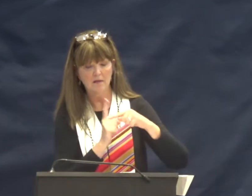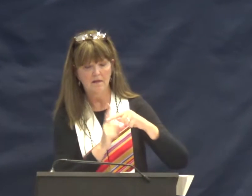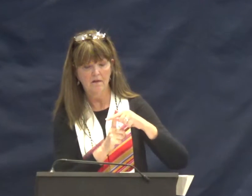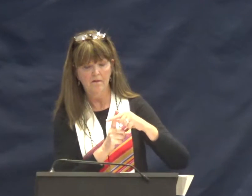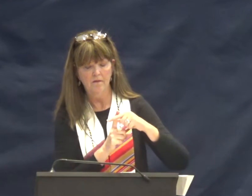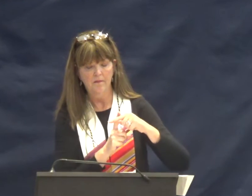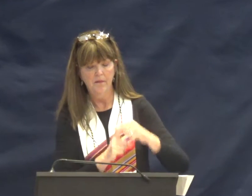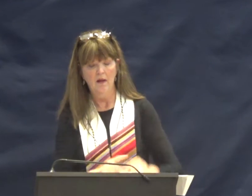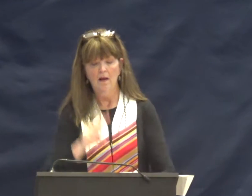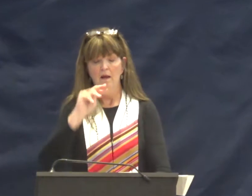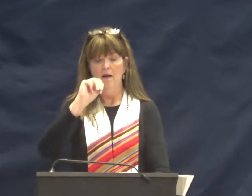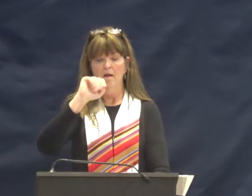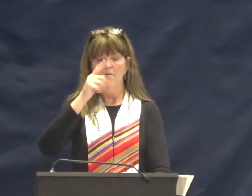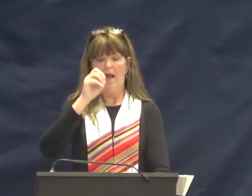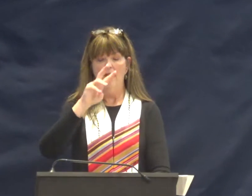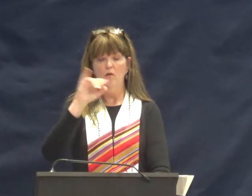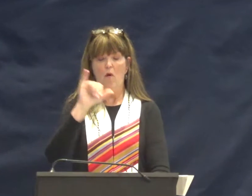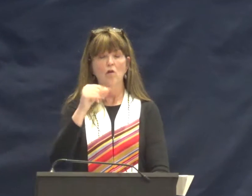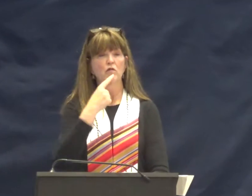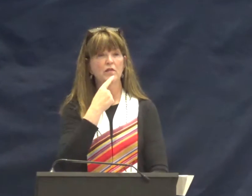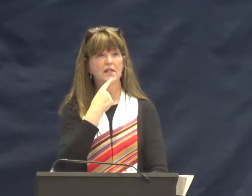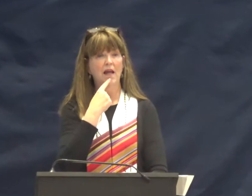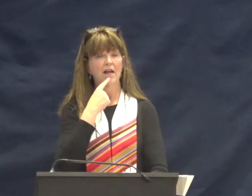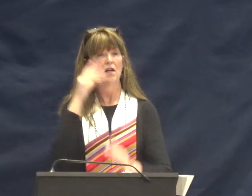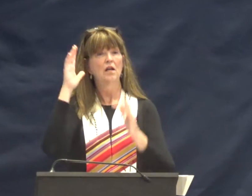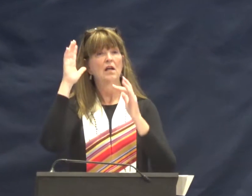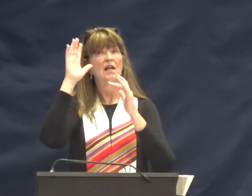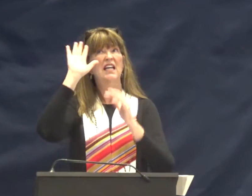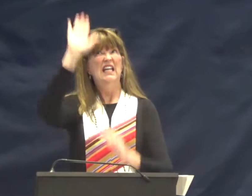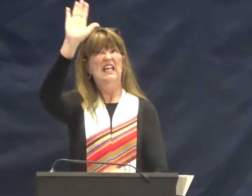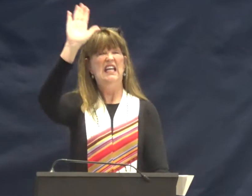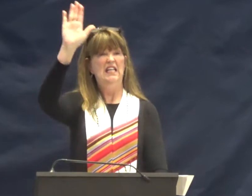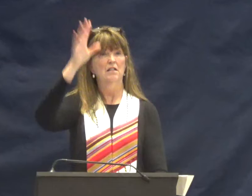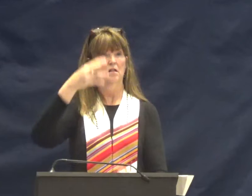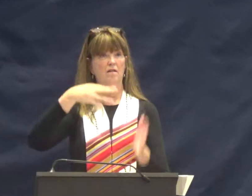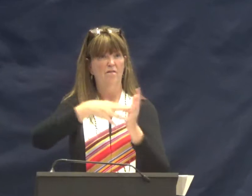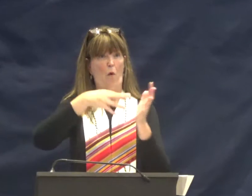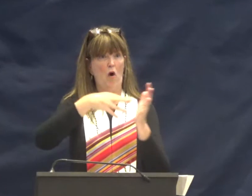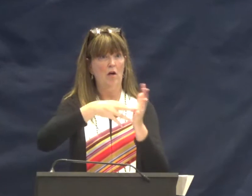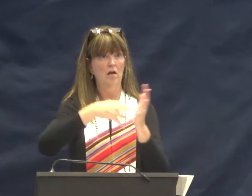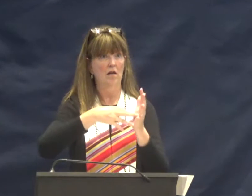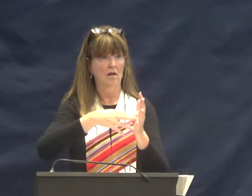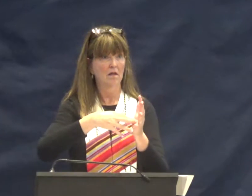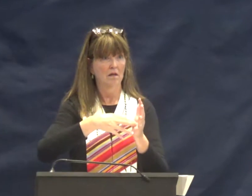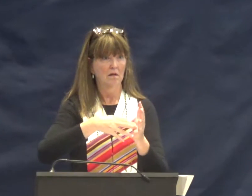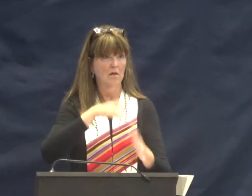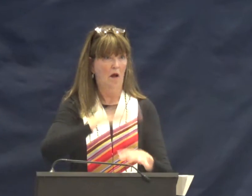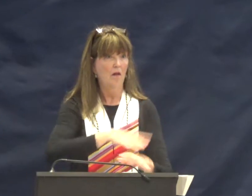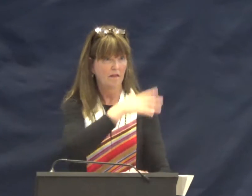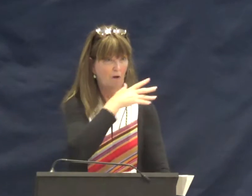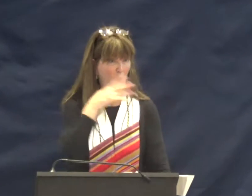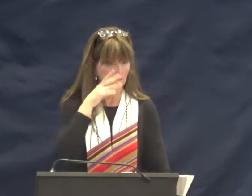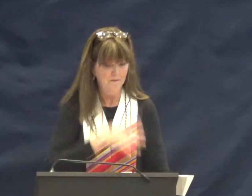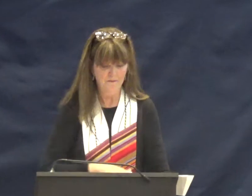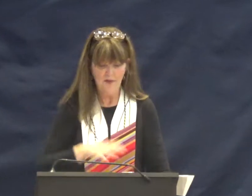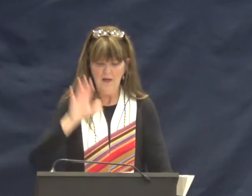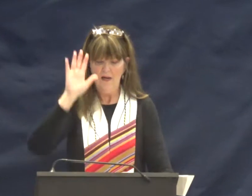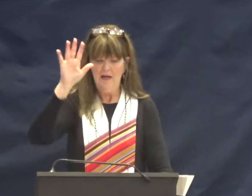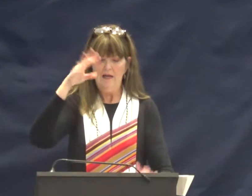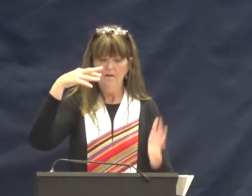Okay, so that's a positive image. Matthew also says that his fork, like